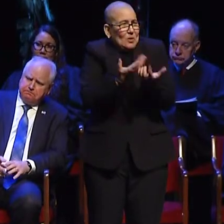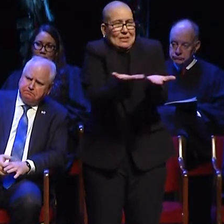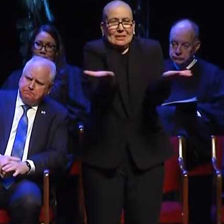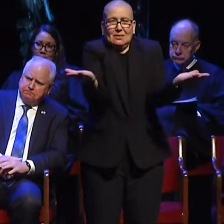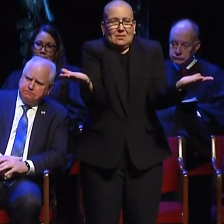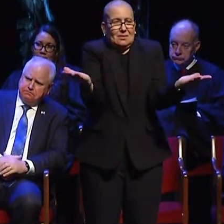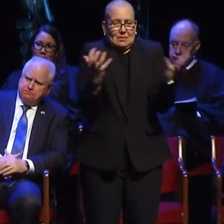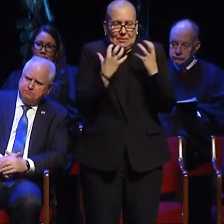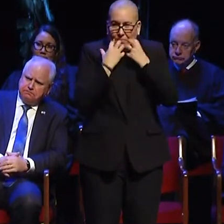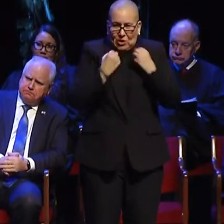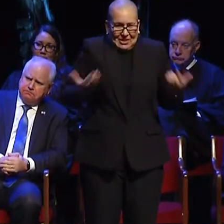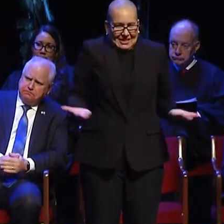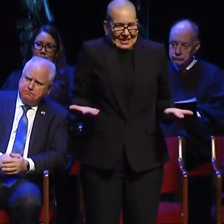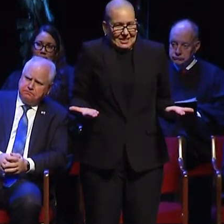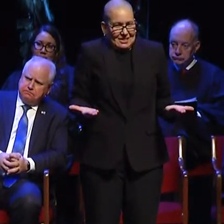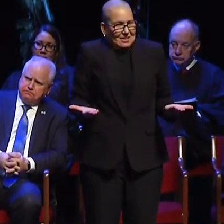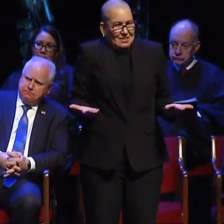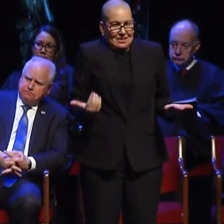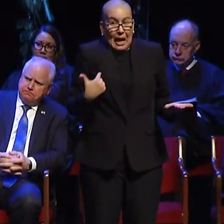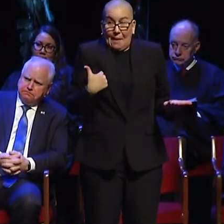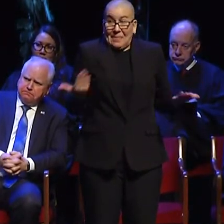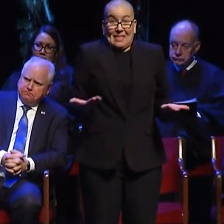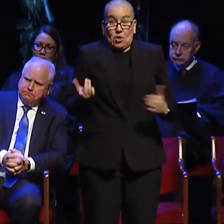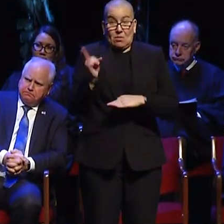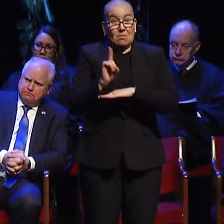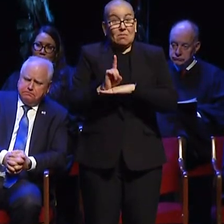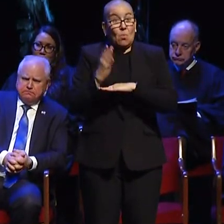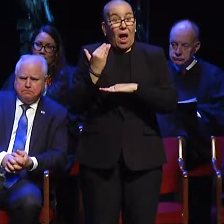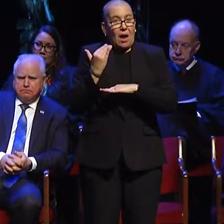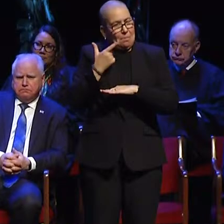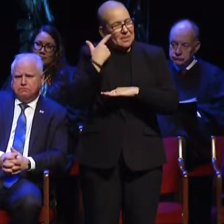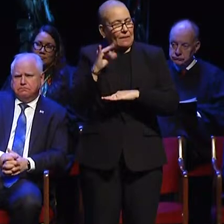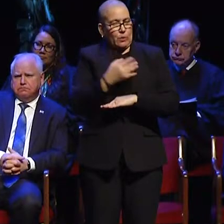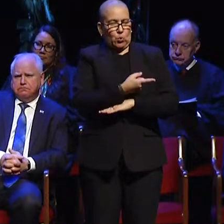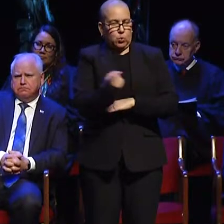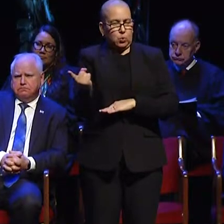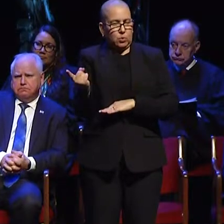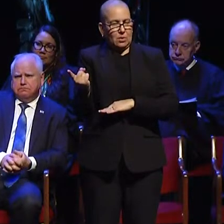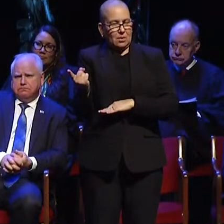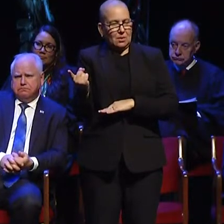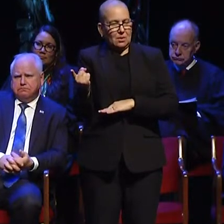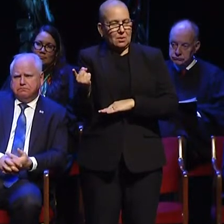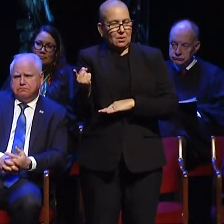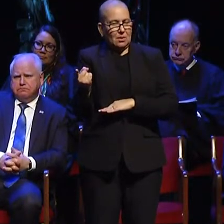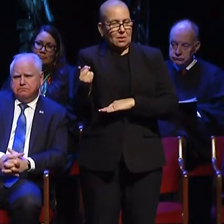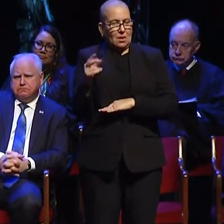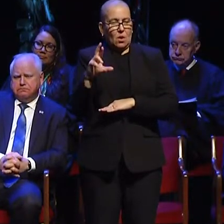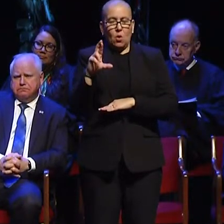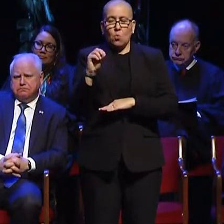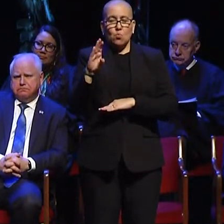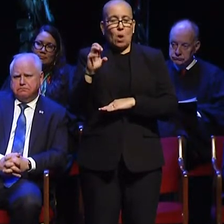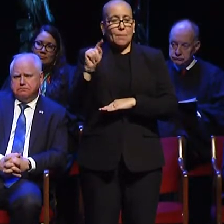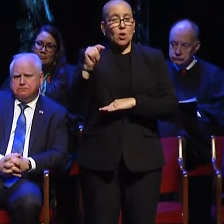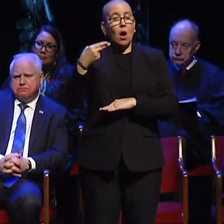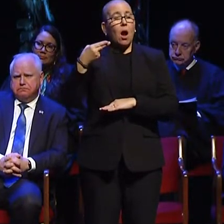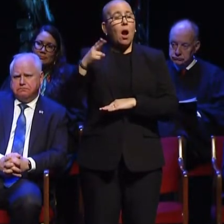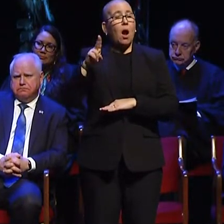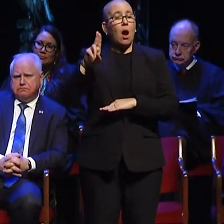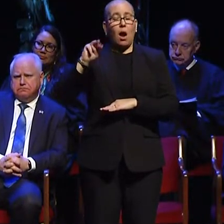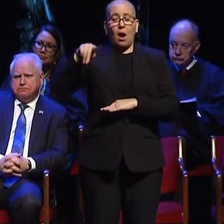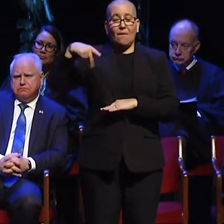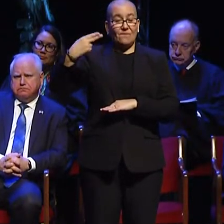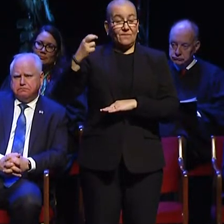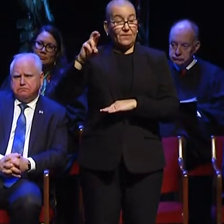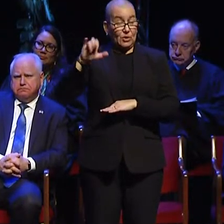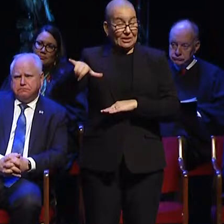I am here because of people like Hubert Humphrey and Walter Mondale and Nellie Stone Johnson, because of people like